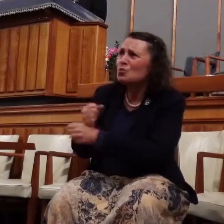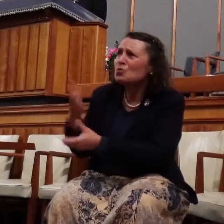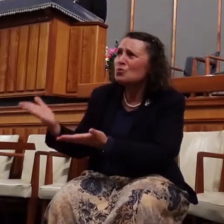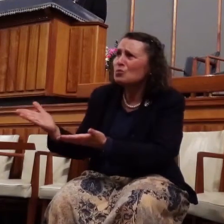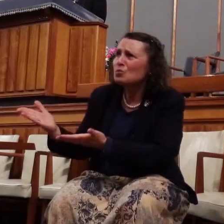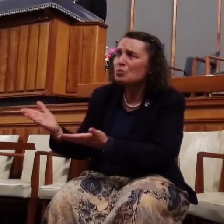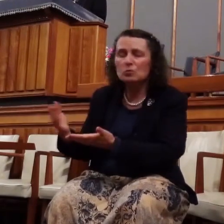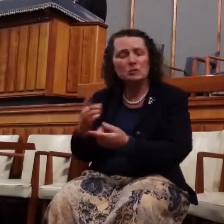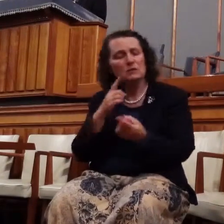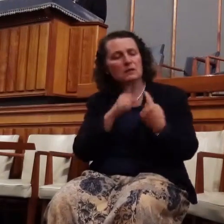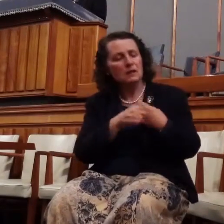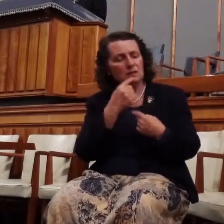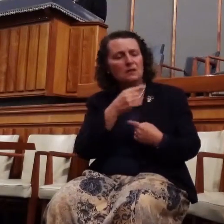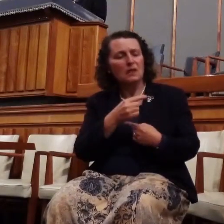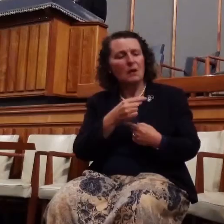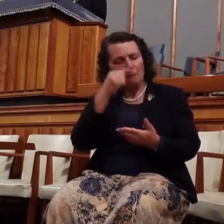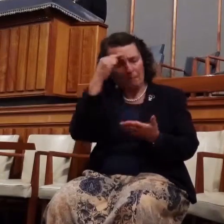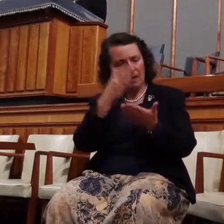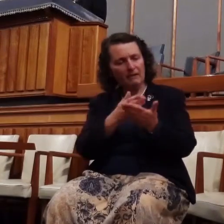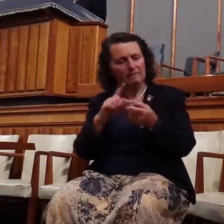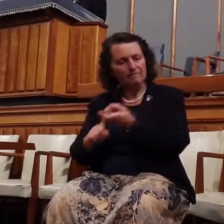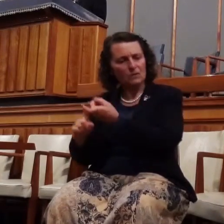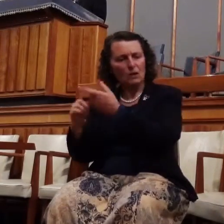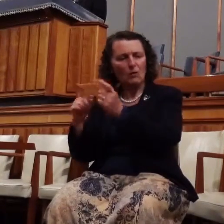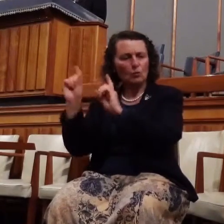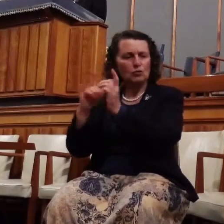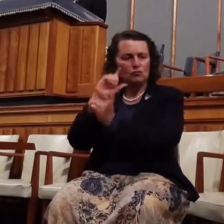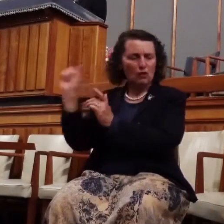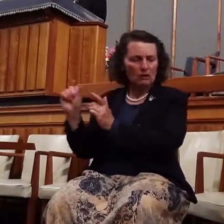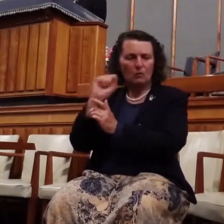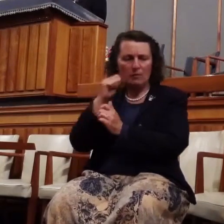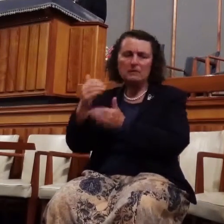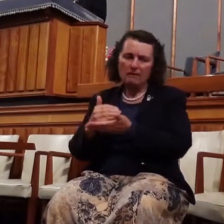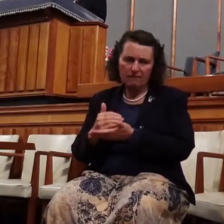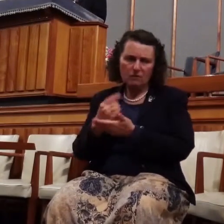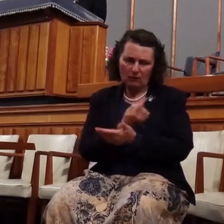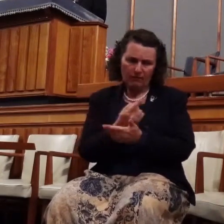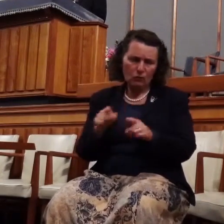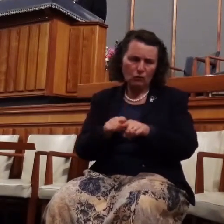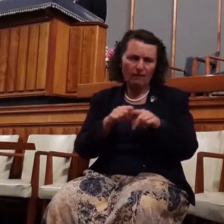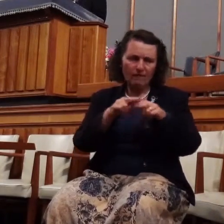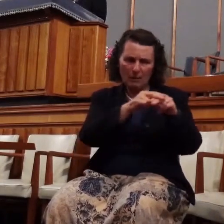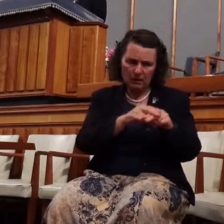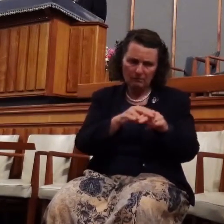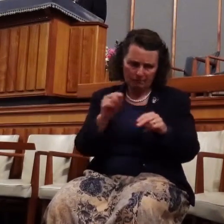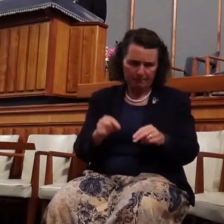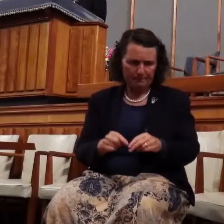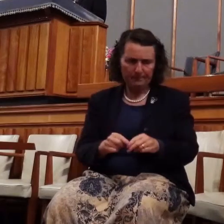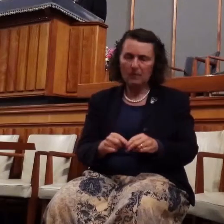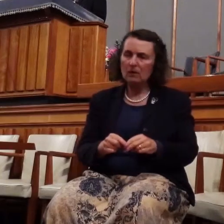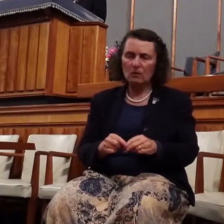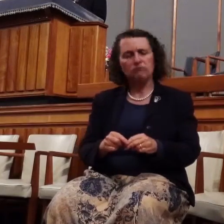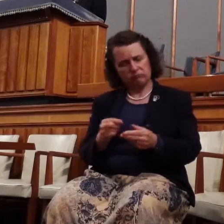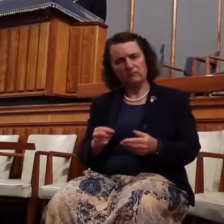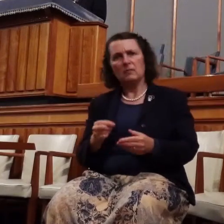the Lord Jesus Christ, and thou shalt be saved, and thy house. And they spake unto him the